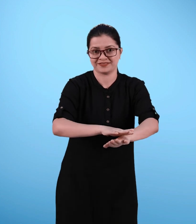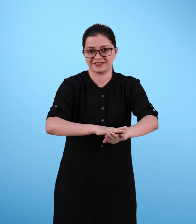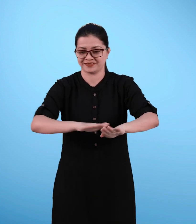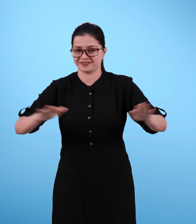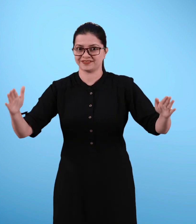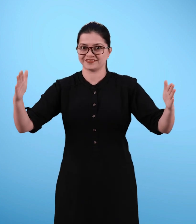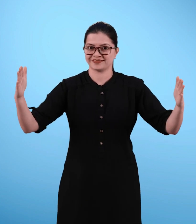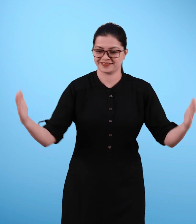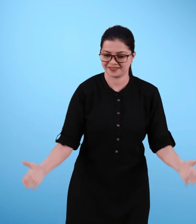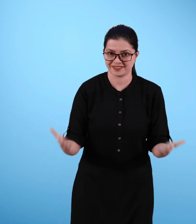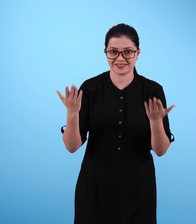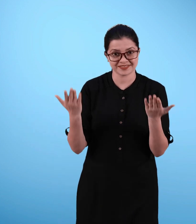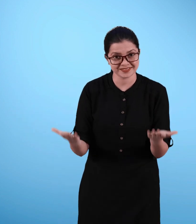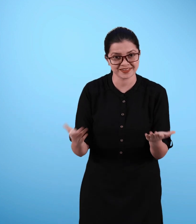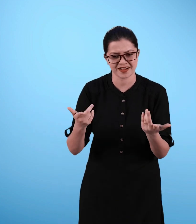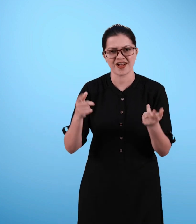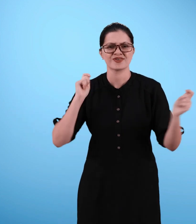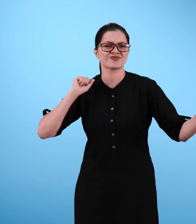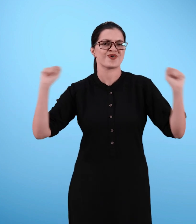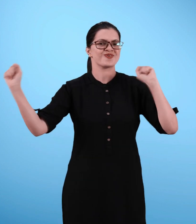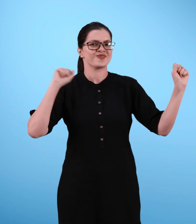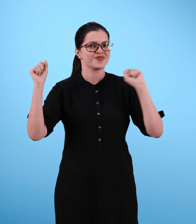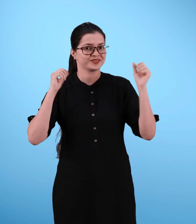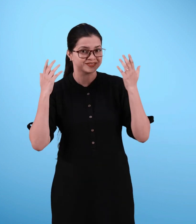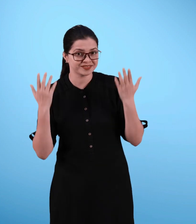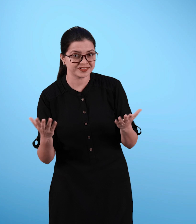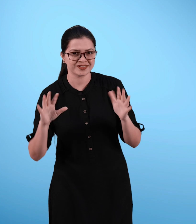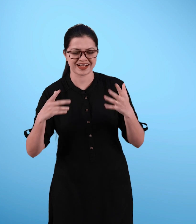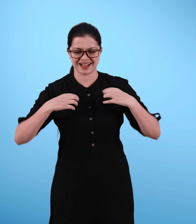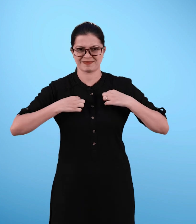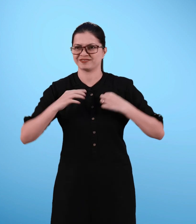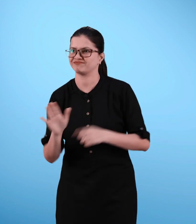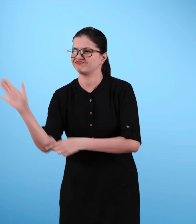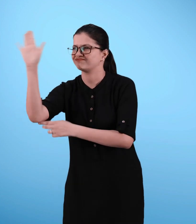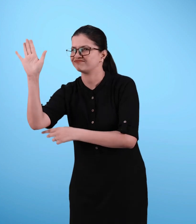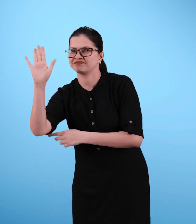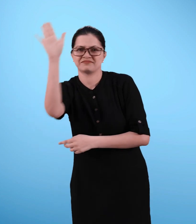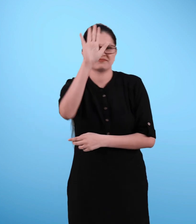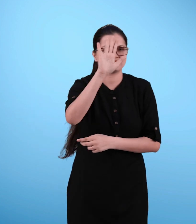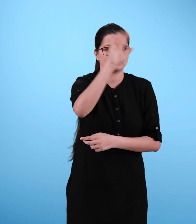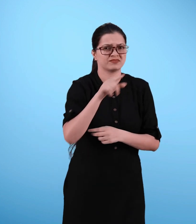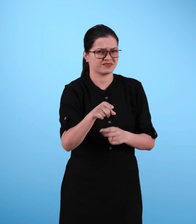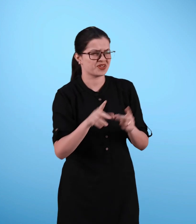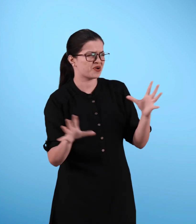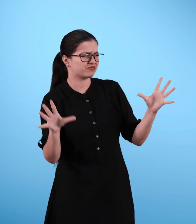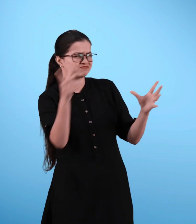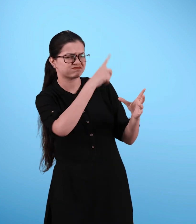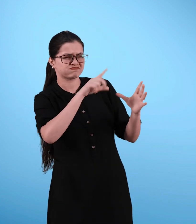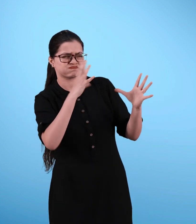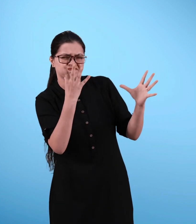tablecloths, Start. towels, and dusters towels, were made from and different dusters kinds were of made fabrics. from different Even kinds their of school fabrics.